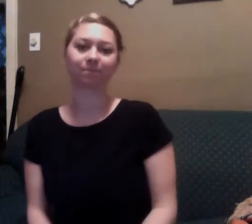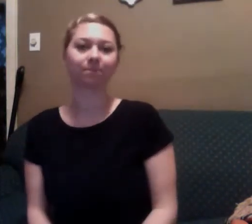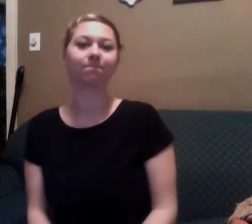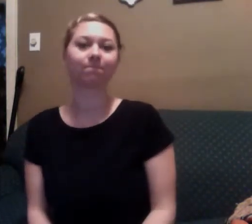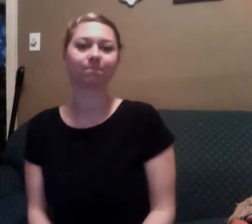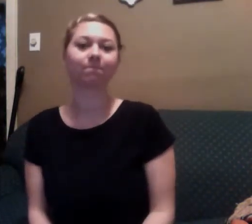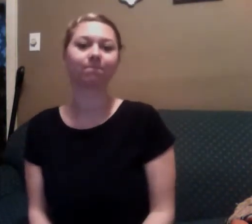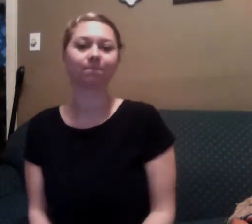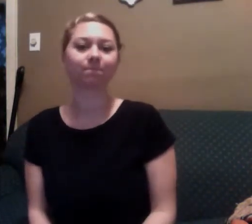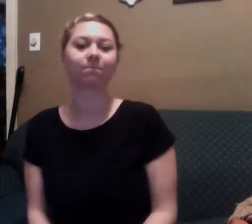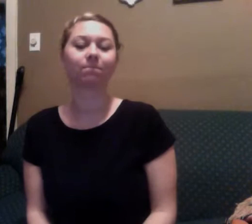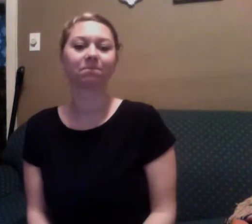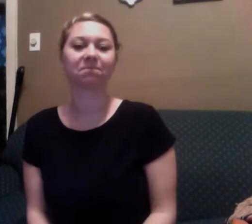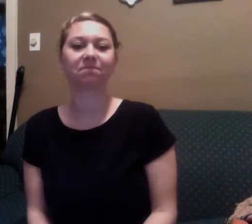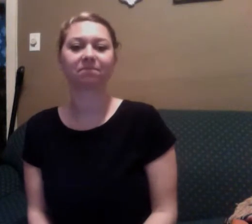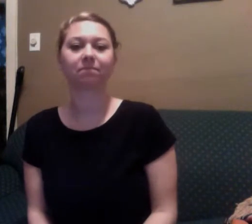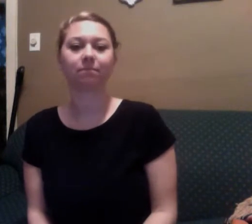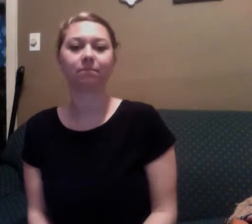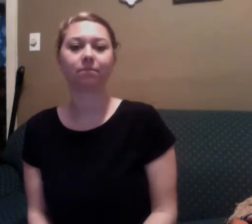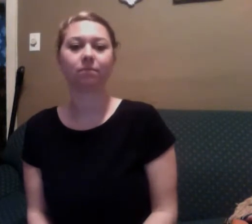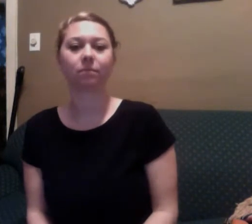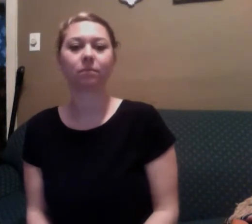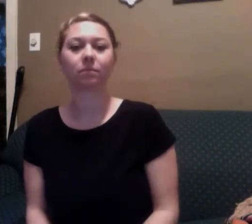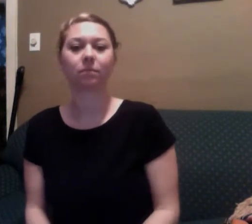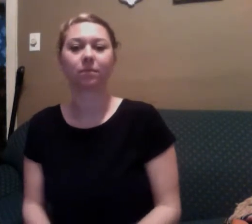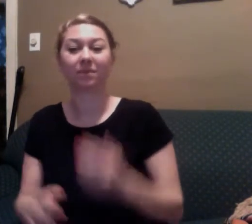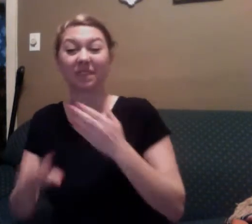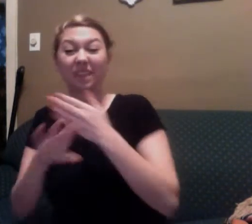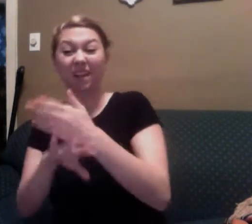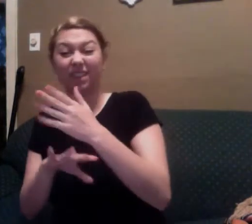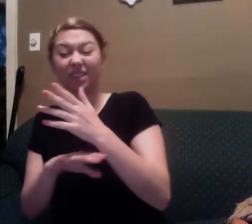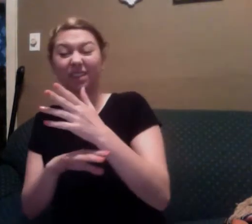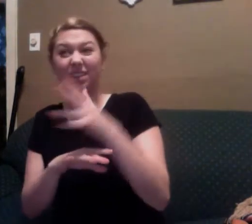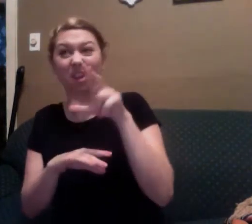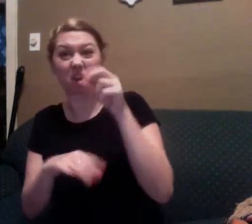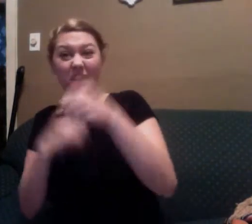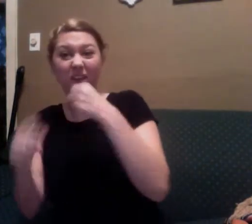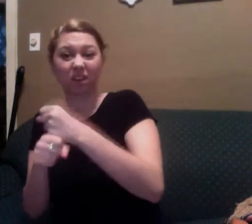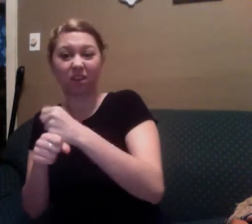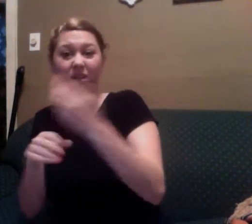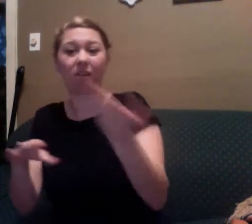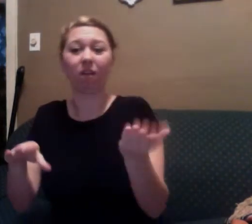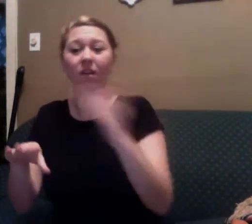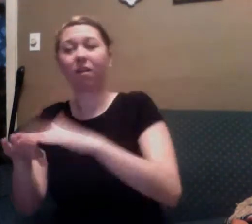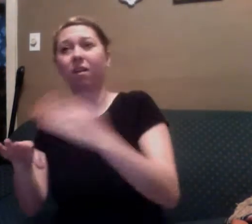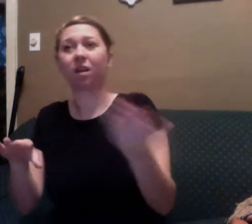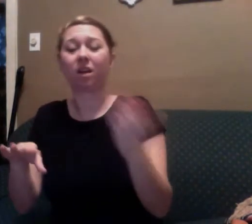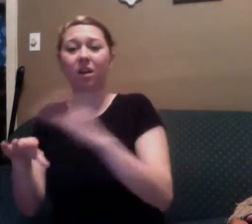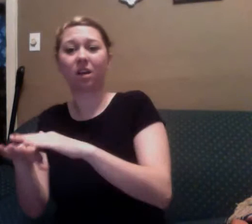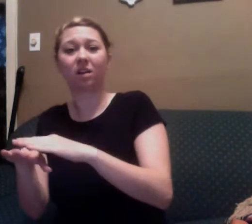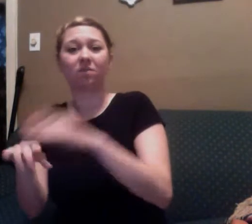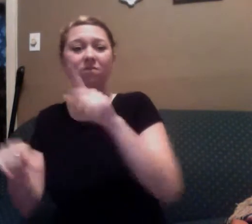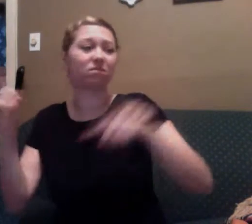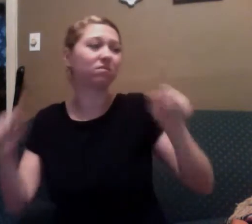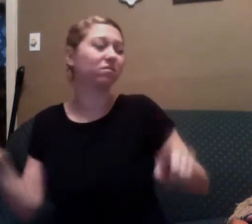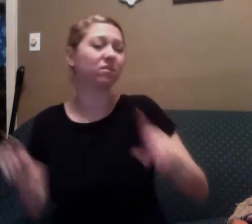For the next 3 decades, I was on and off various diets. No matter what I tried, the weight I'd